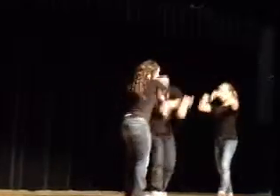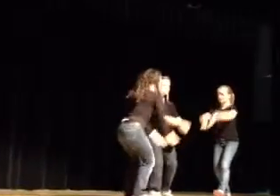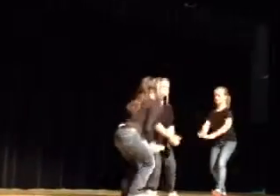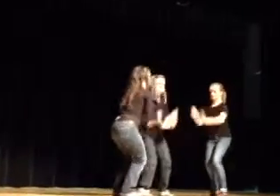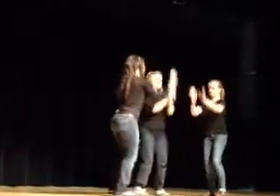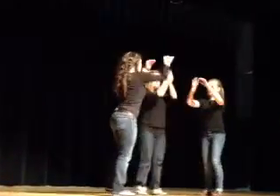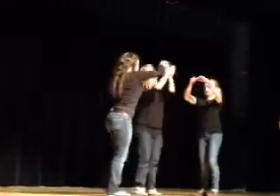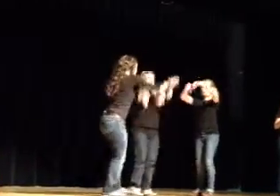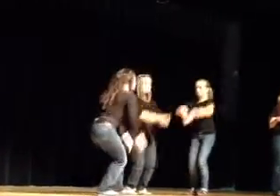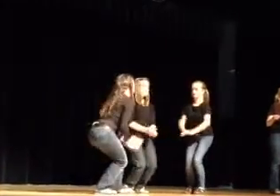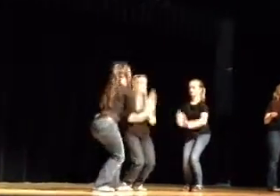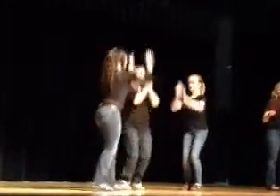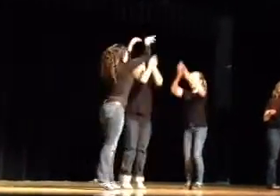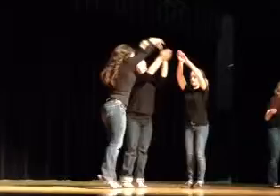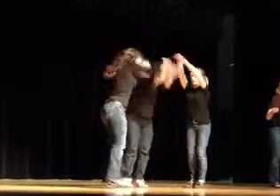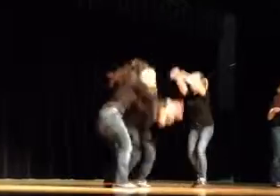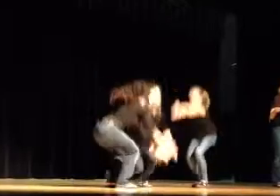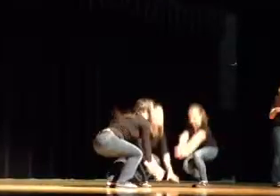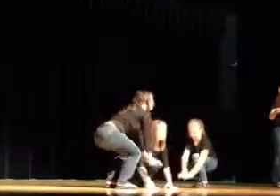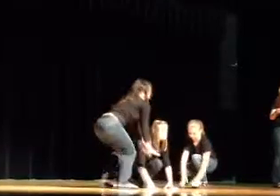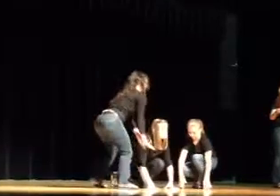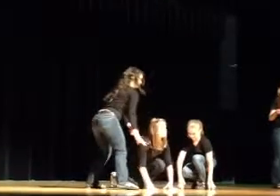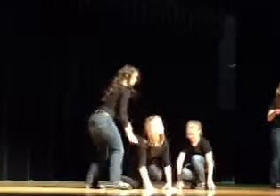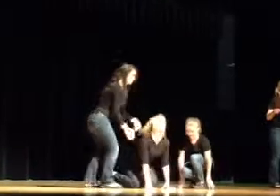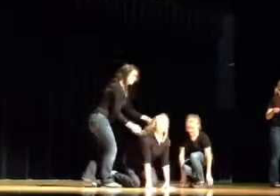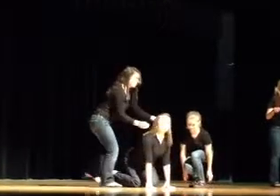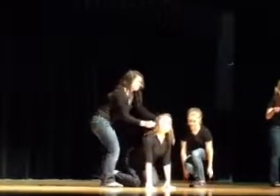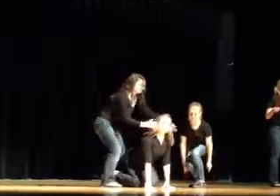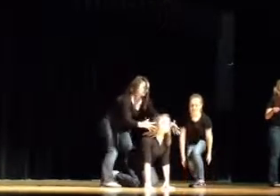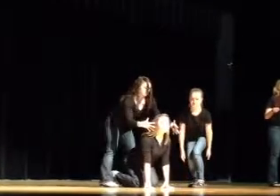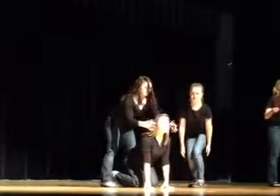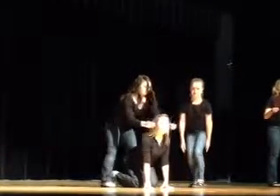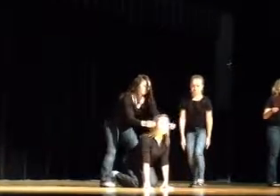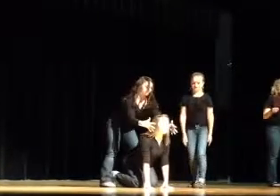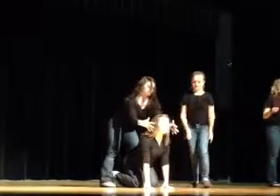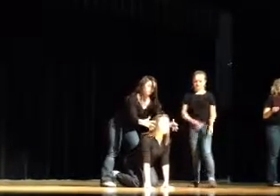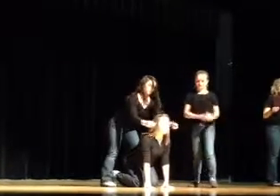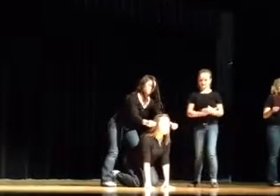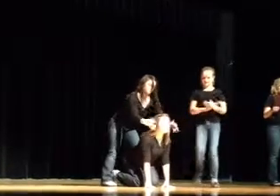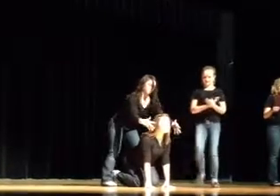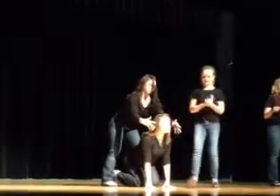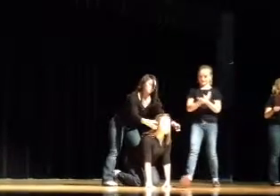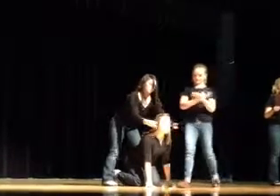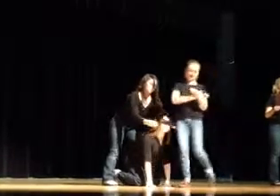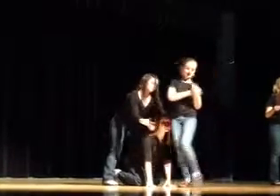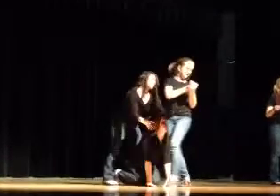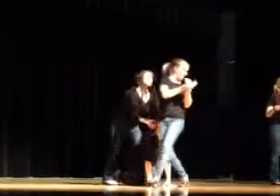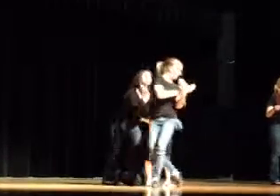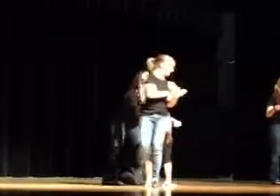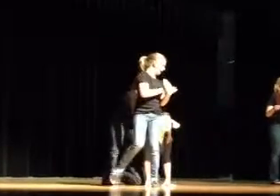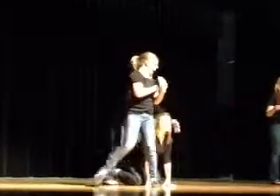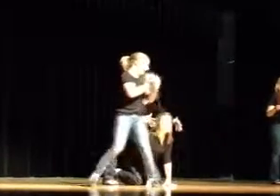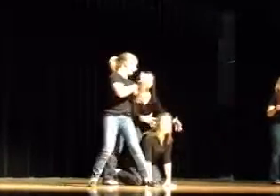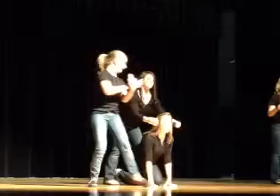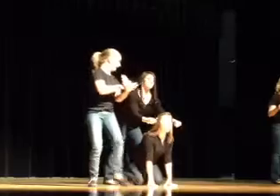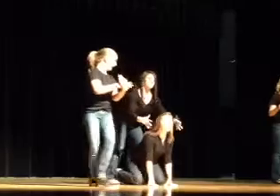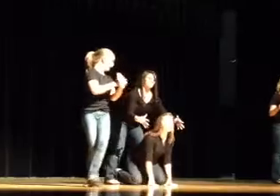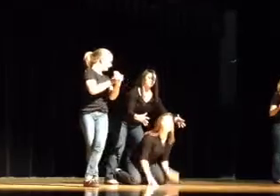waves, or sink it with a splash. From your fingertips, see a frog leap at a passing